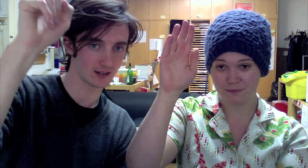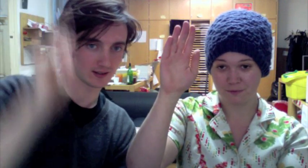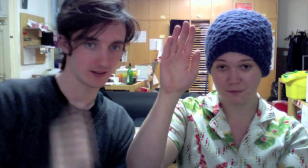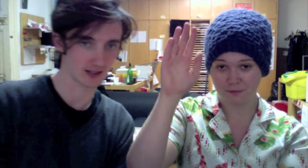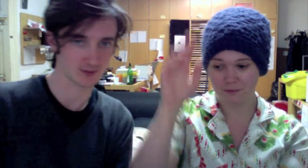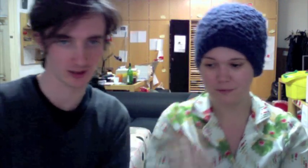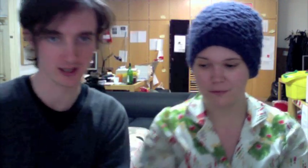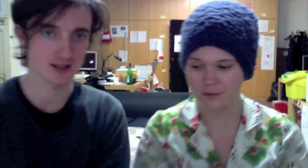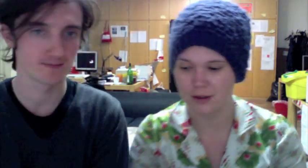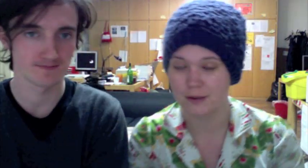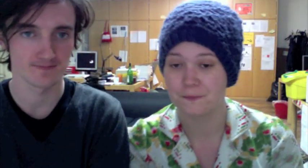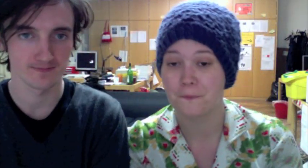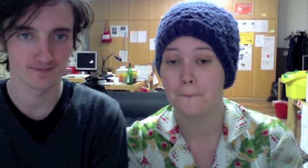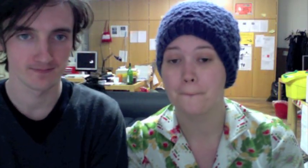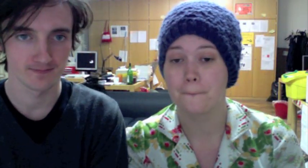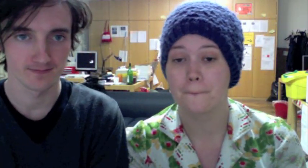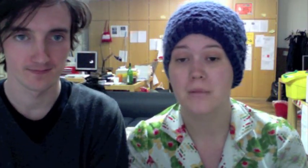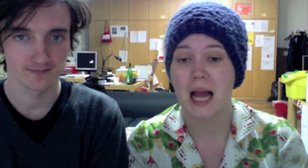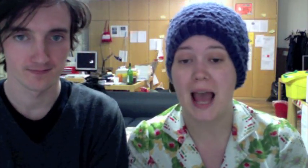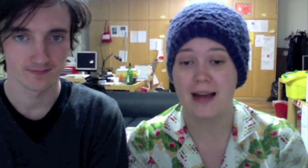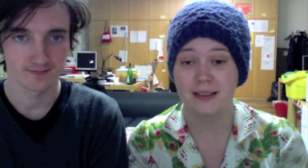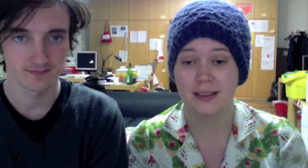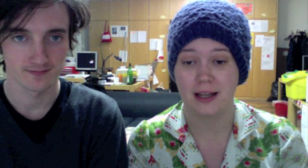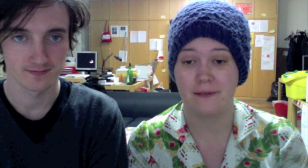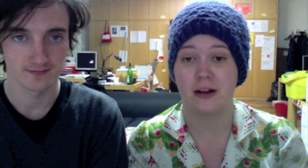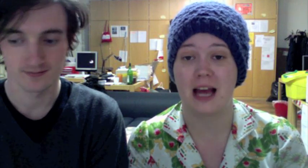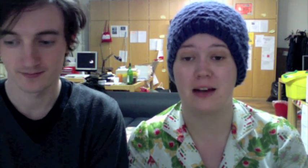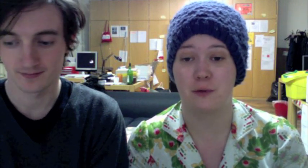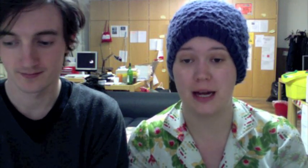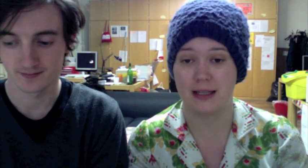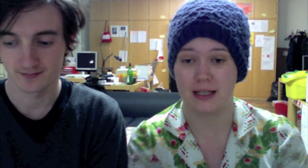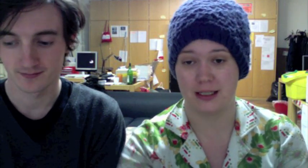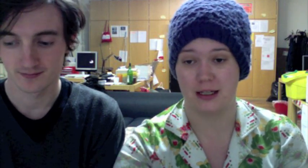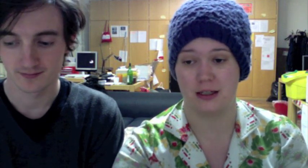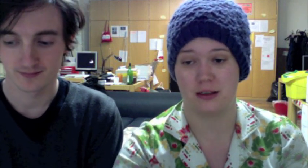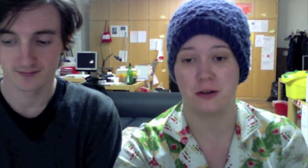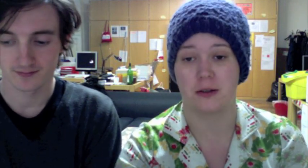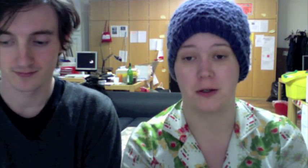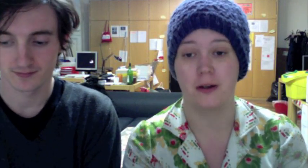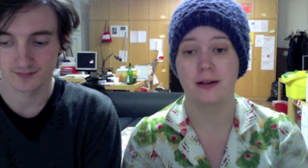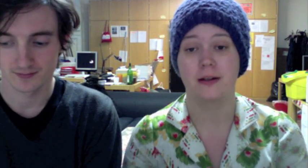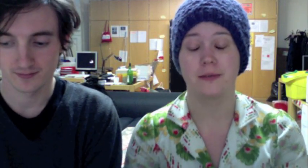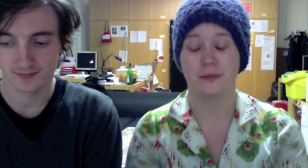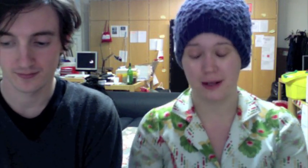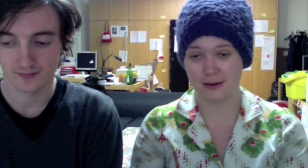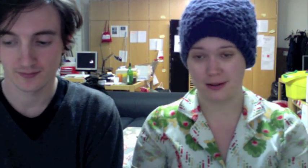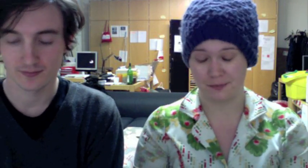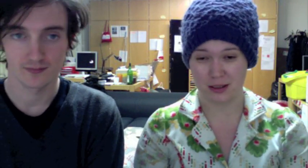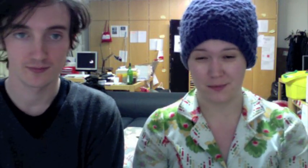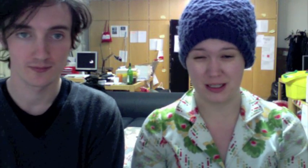And then it gets put on the list. And if you can't wait until it's your turn, there is a possibility for